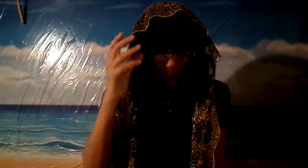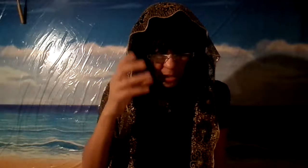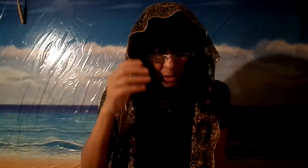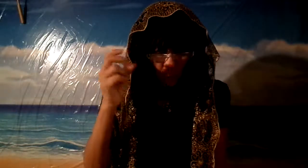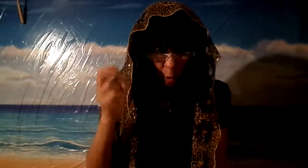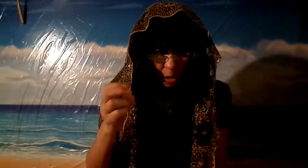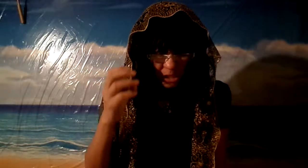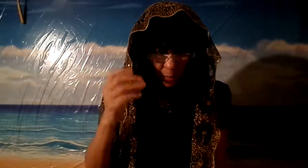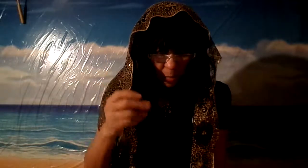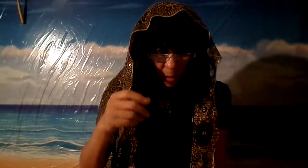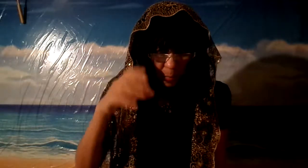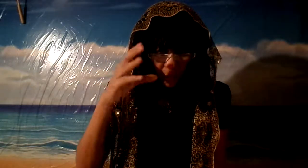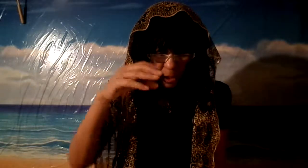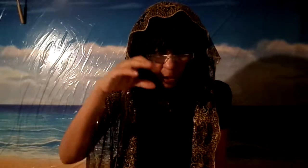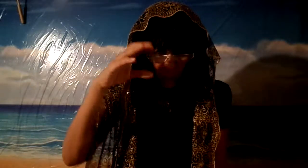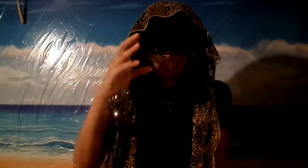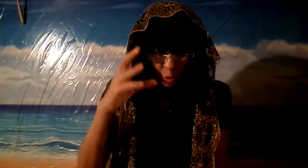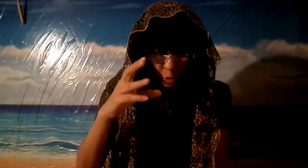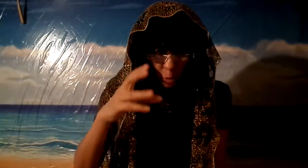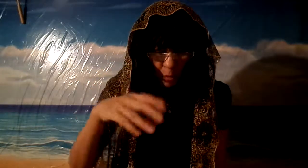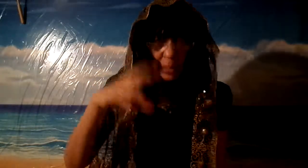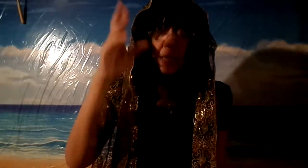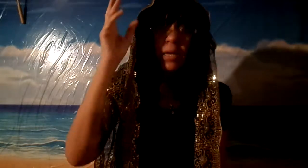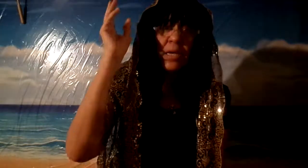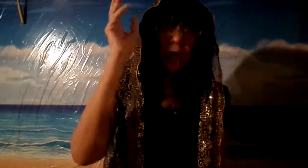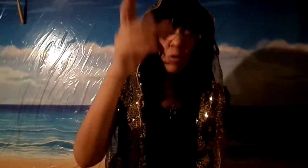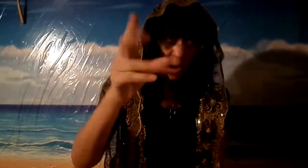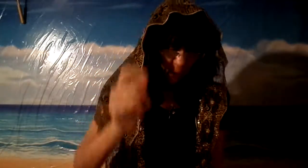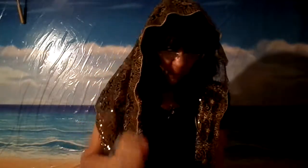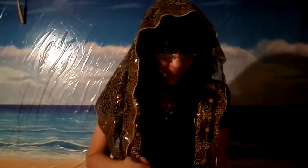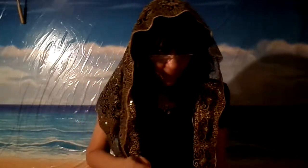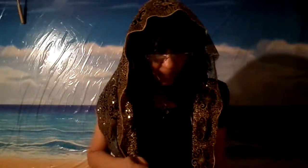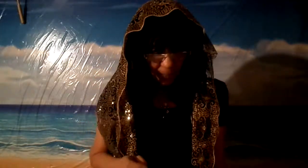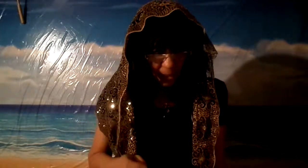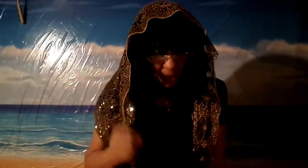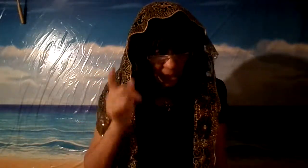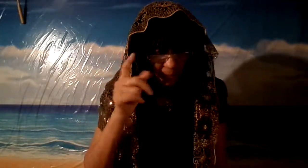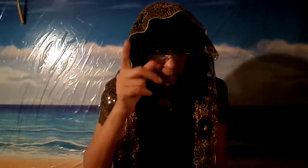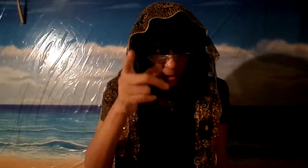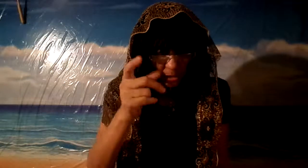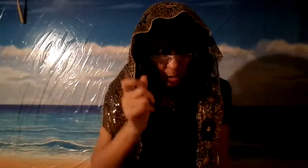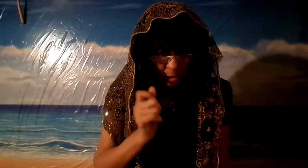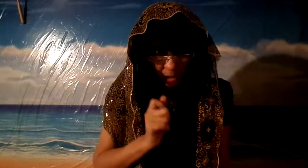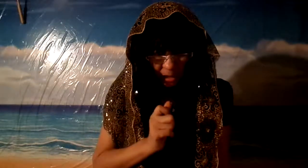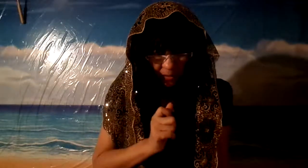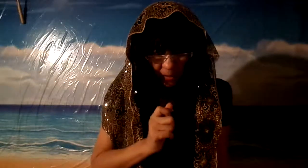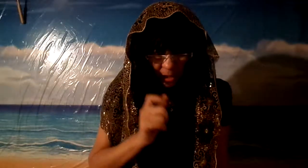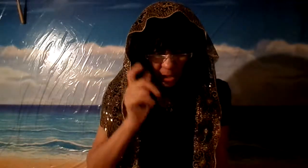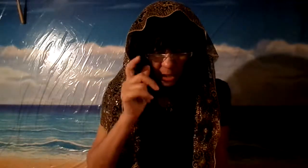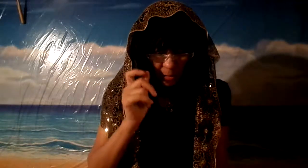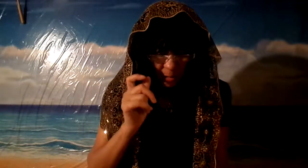the Holy Spirit be in you and cry. Speaking in tongue and give individual